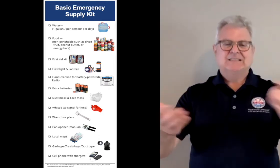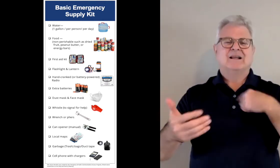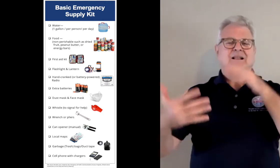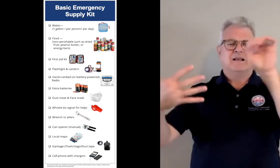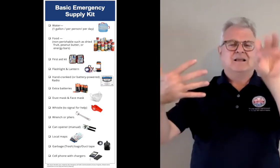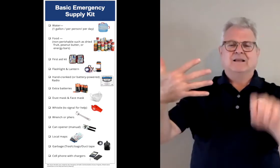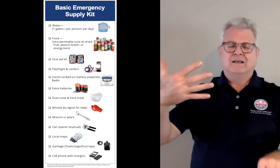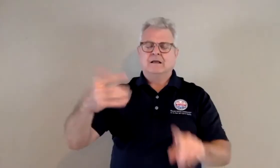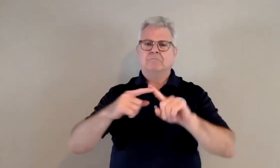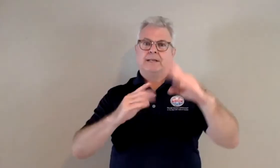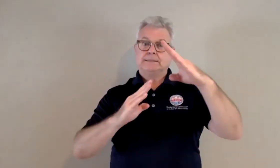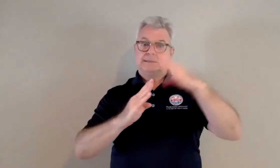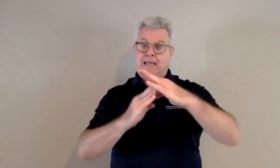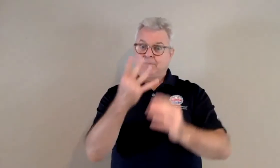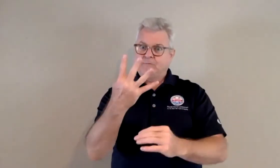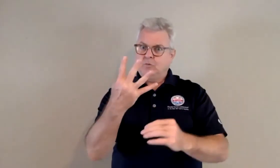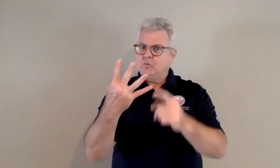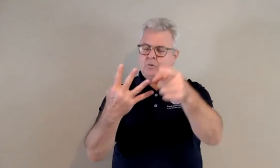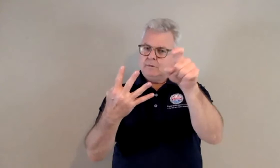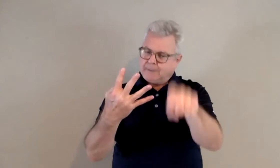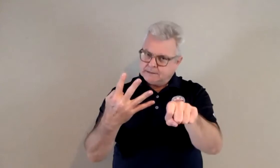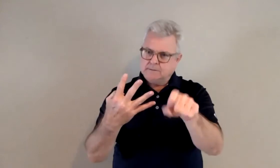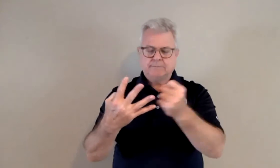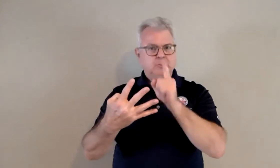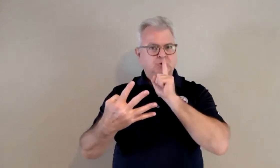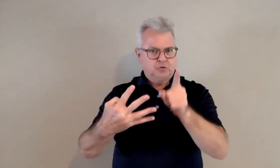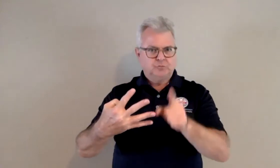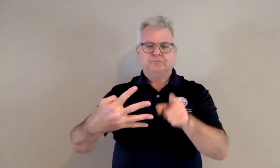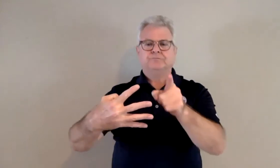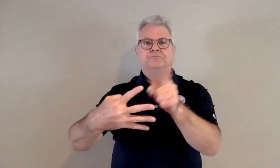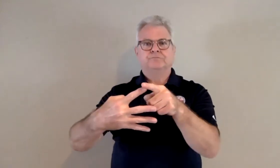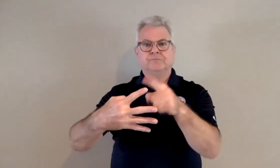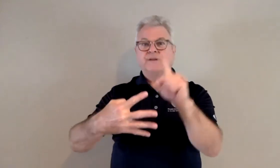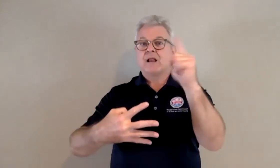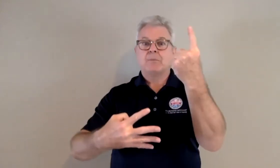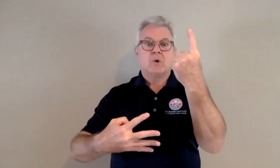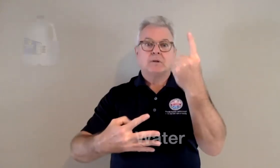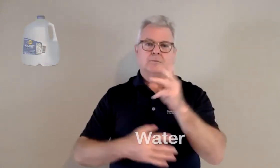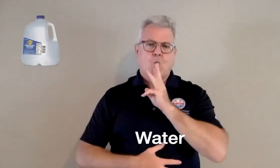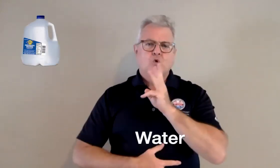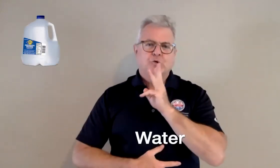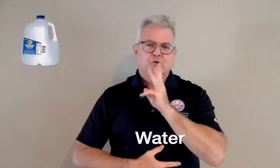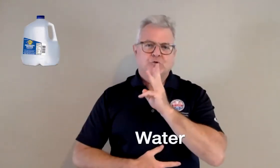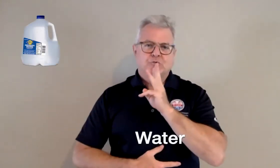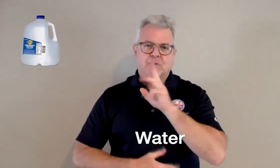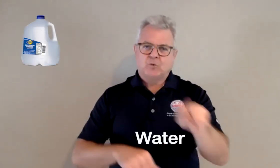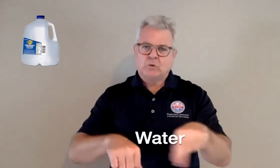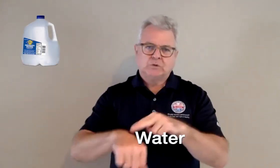So there are about 15 things. I'm not going to list all of them here, but there are 4 that come at the top. Number 1 is